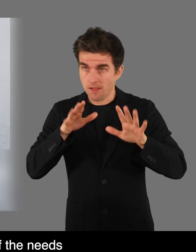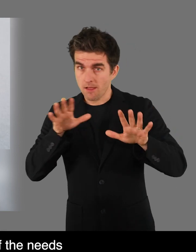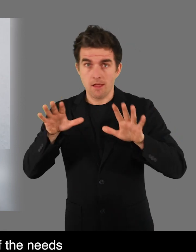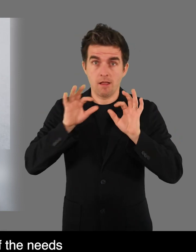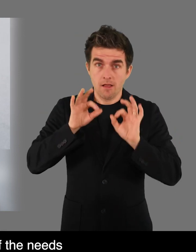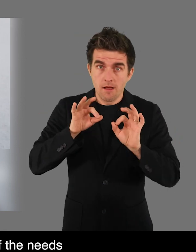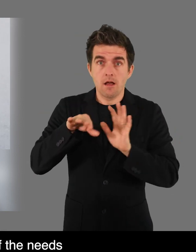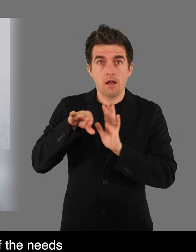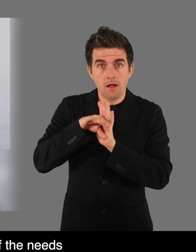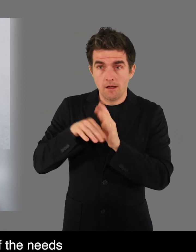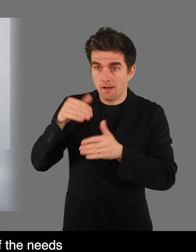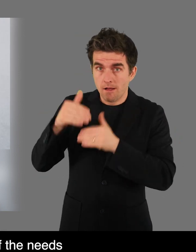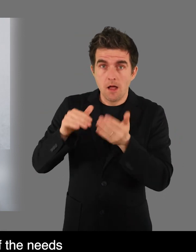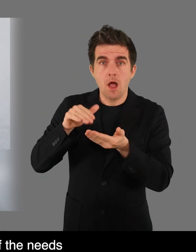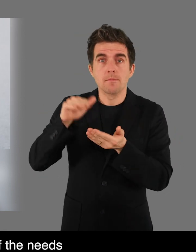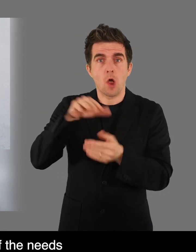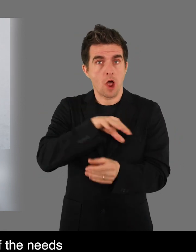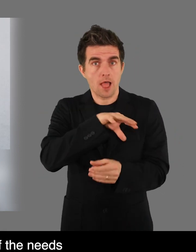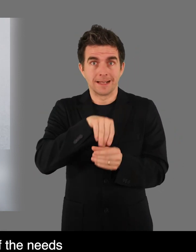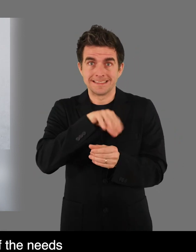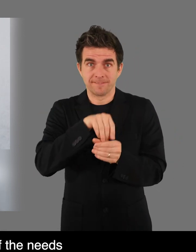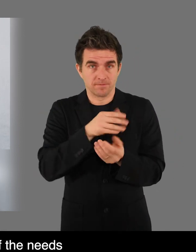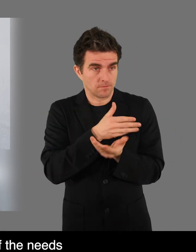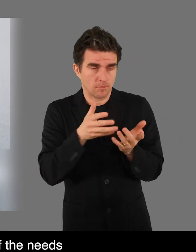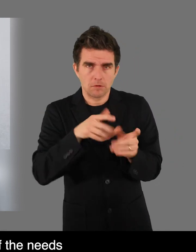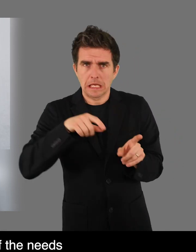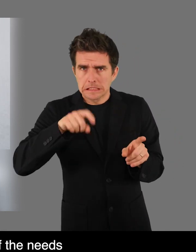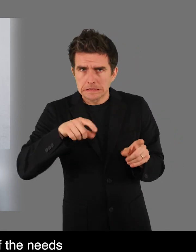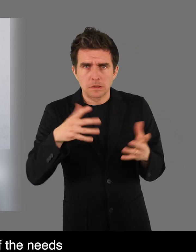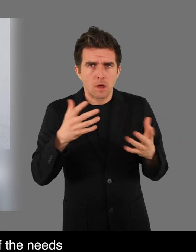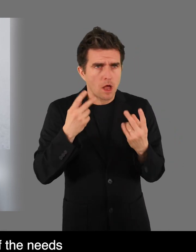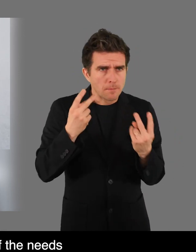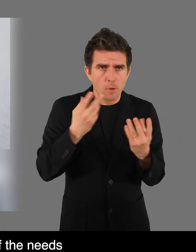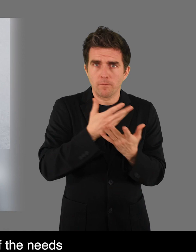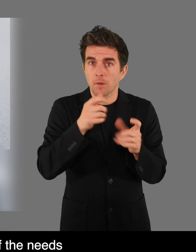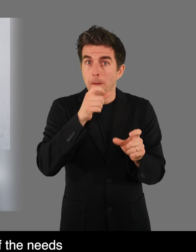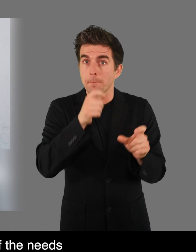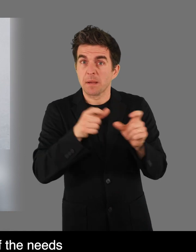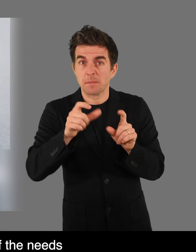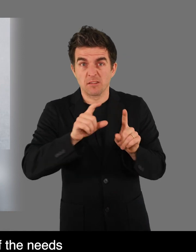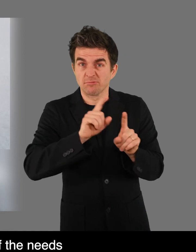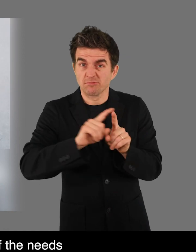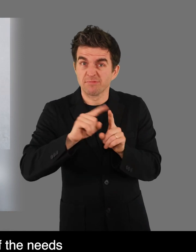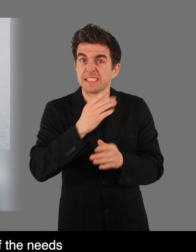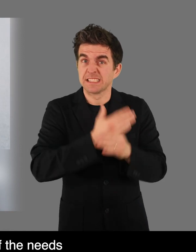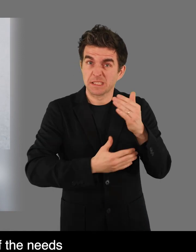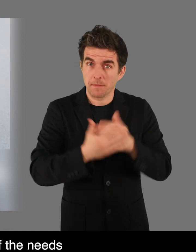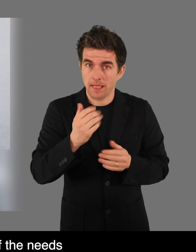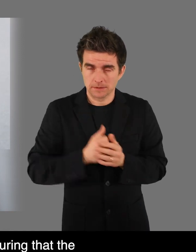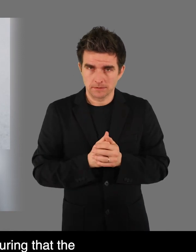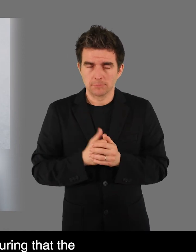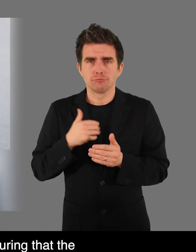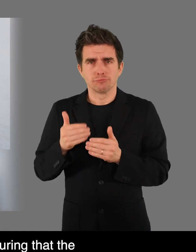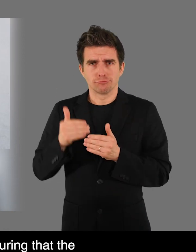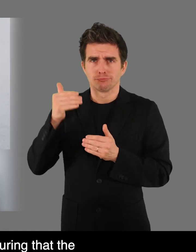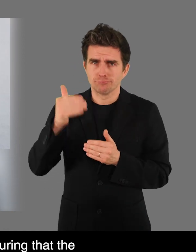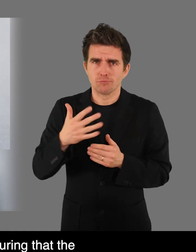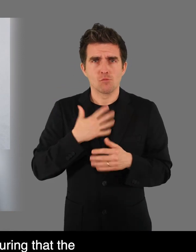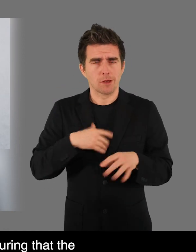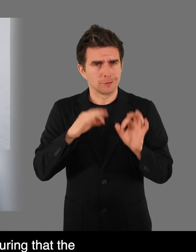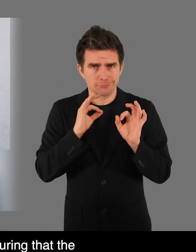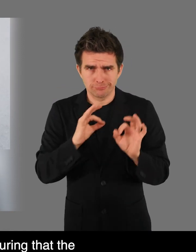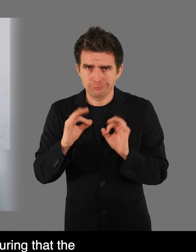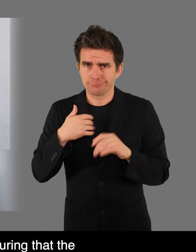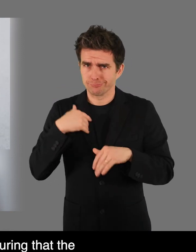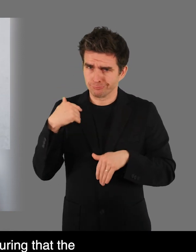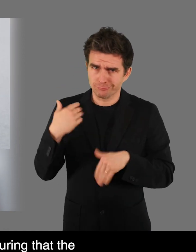the policies are more inclusive of the needs and priorities of persons with disabilities. And we go the